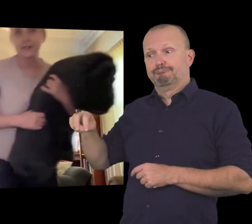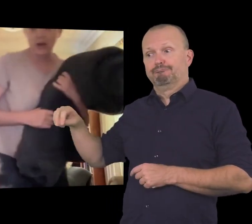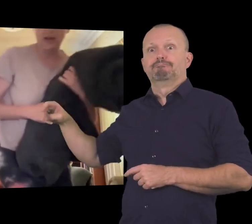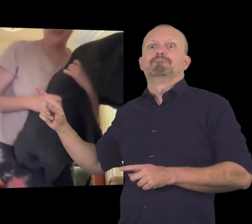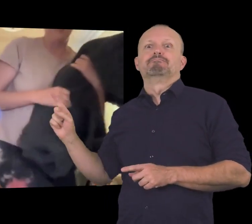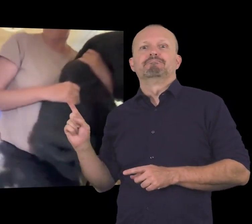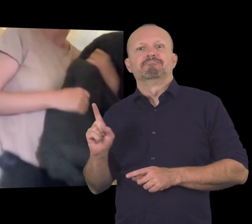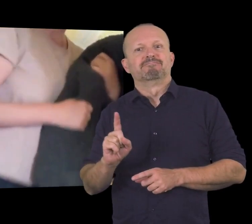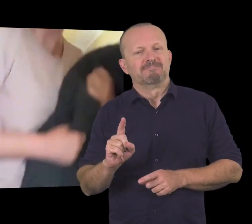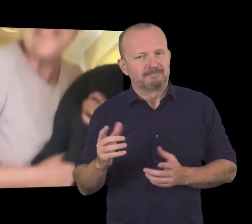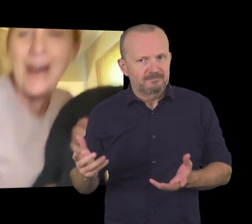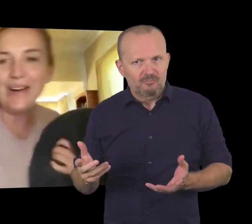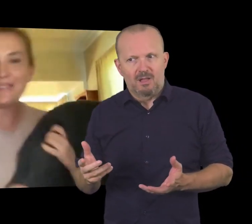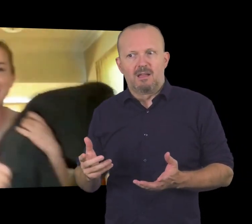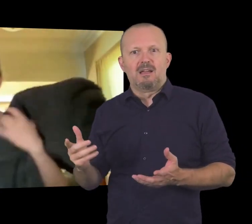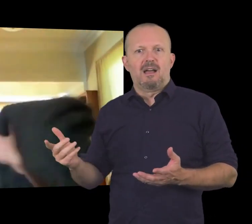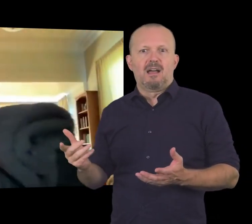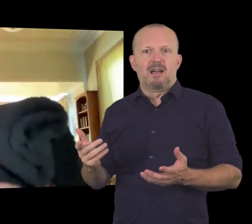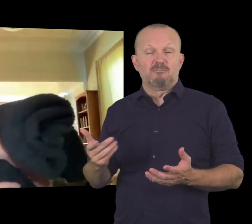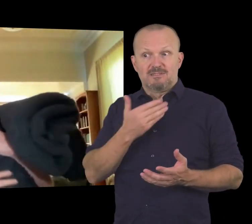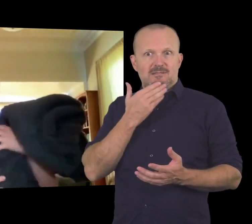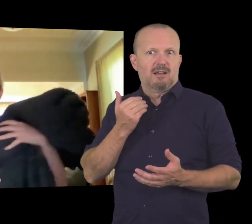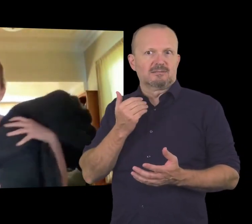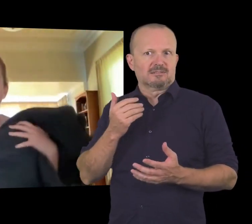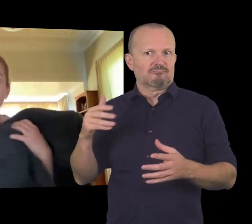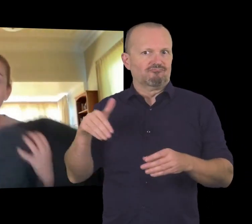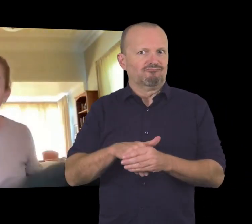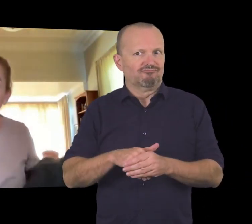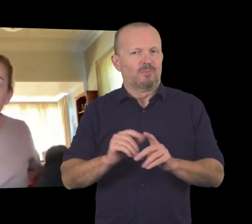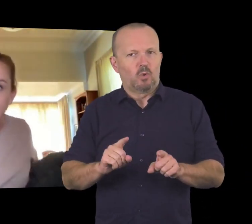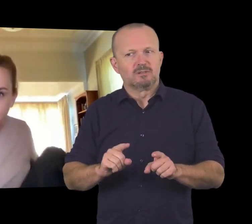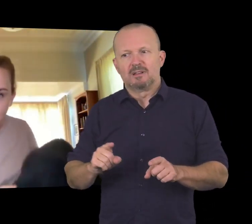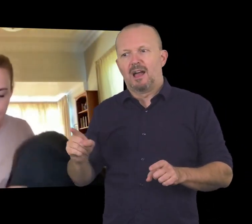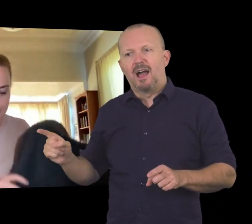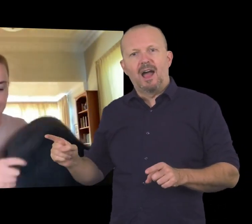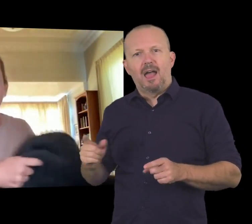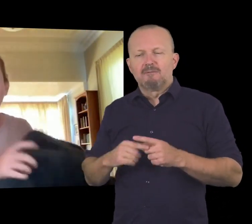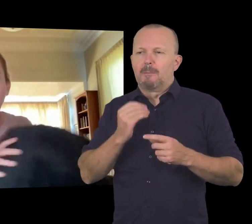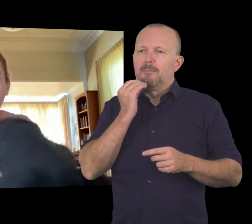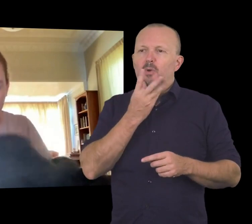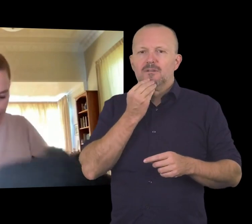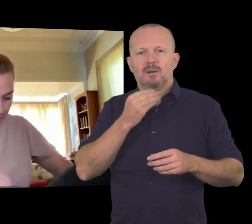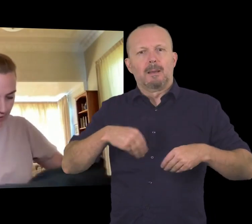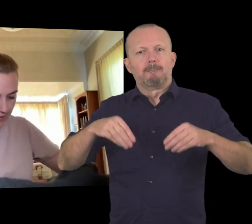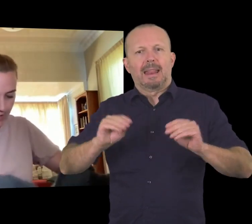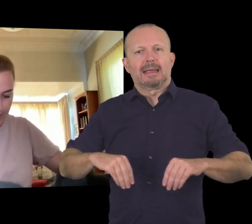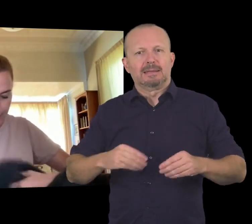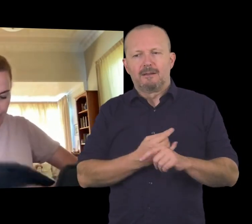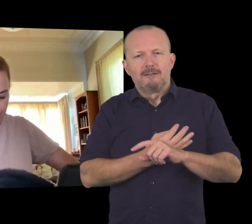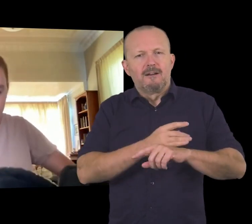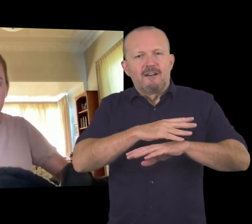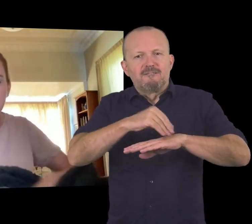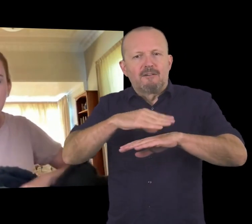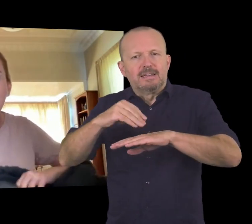really nice part of the multisensory experience. I'm just going to unravel this beautiful blanket,